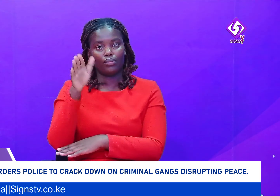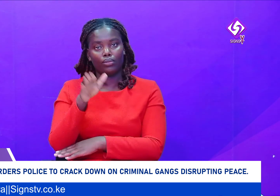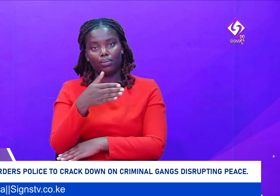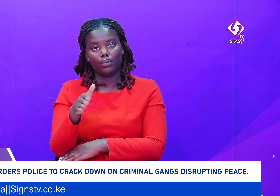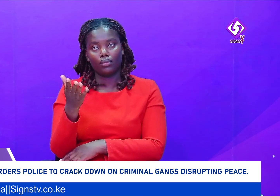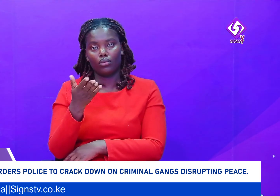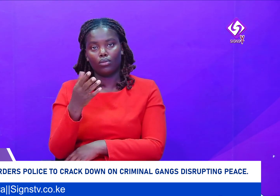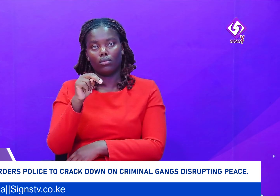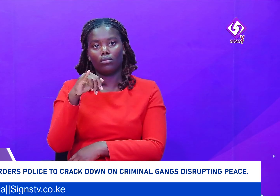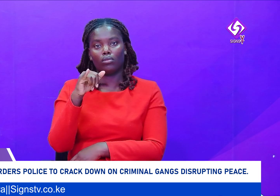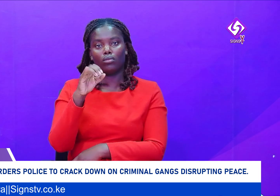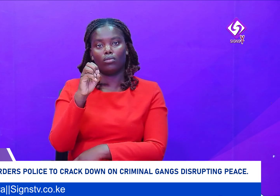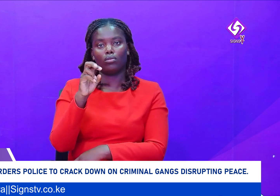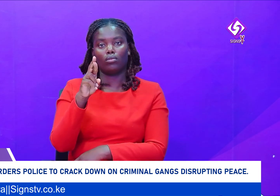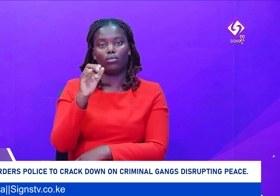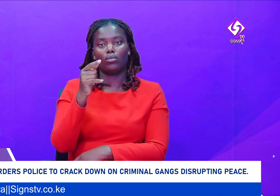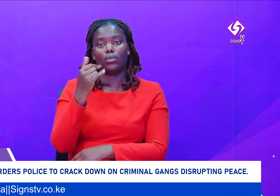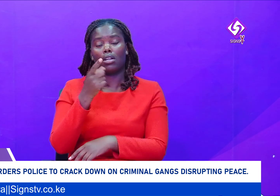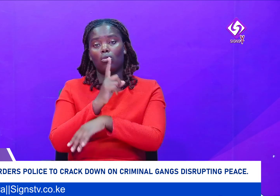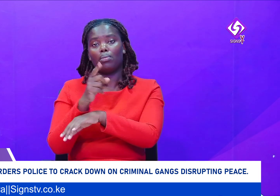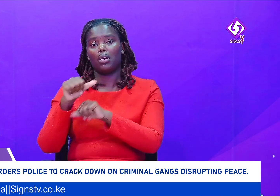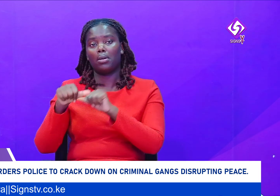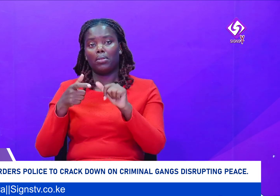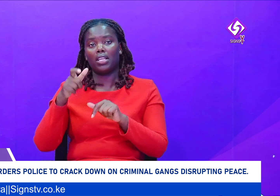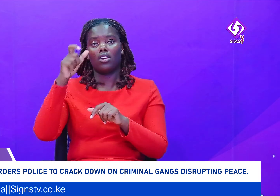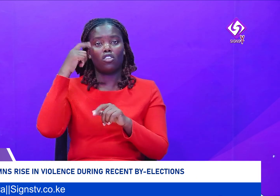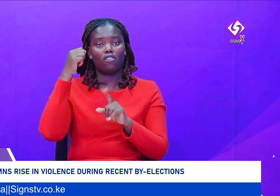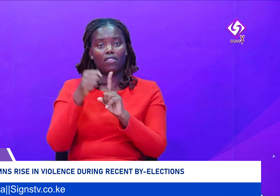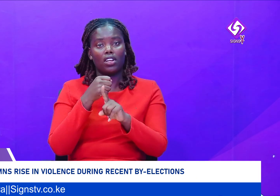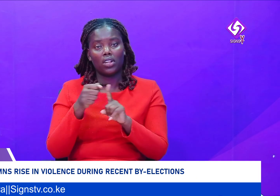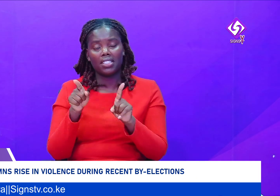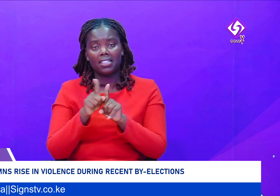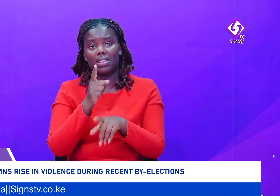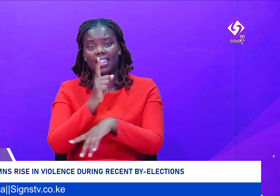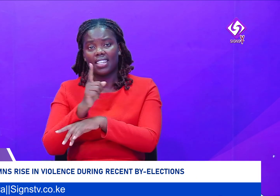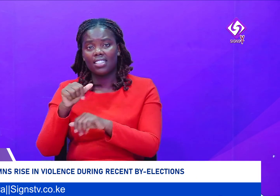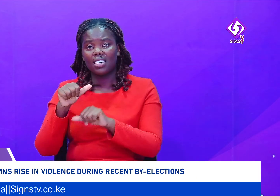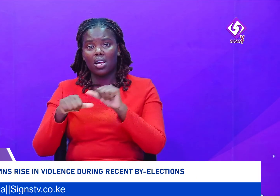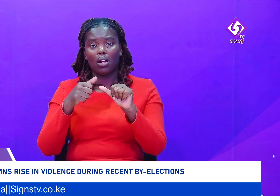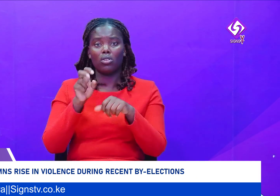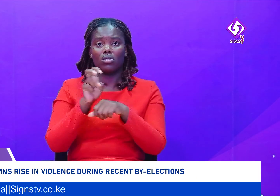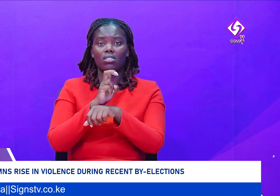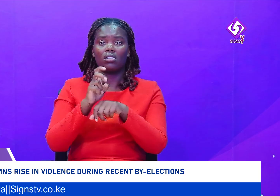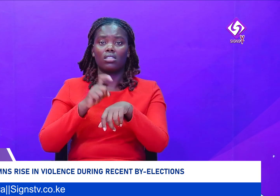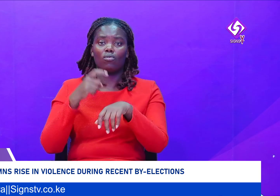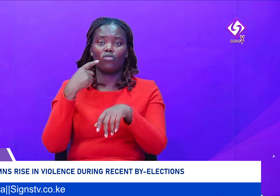And moving on, Kiharu Member of Parliament Ndindi Nyoro has condemned the increase in violence and